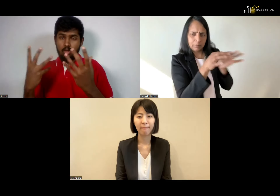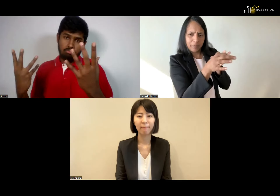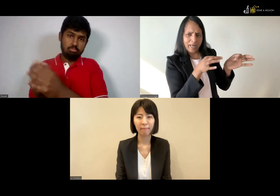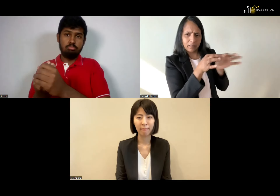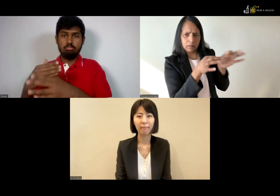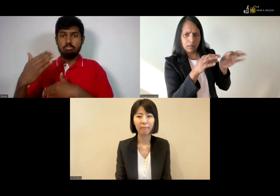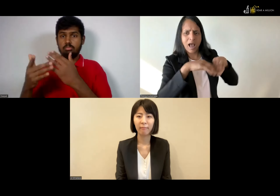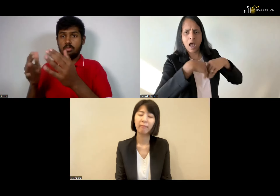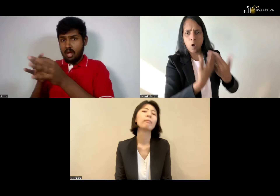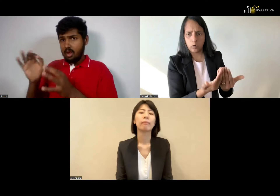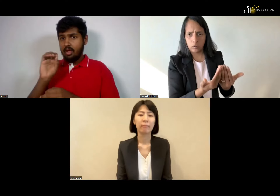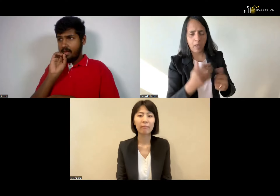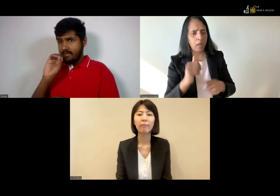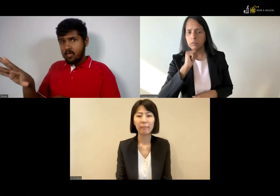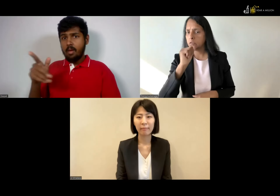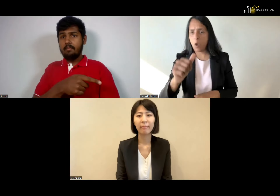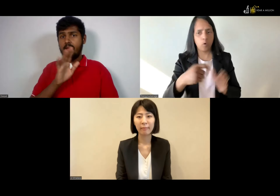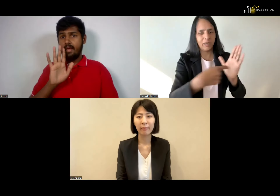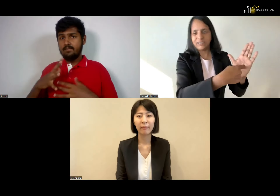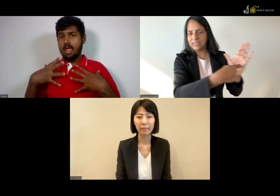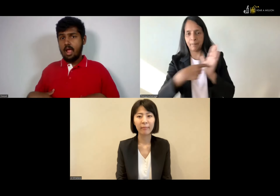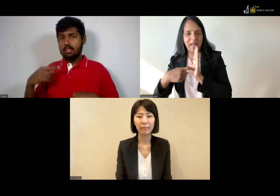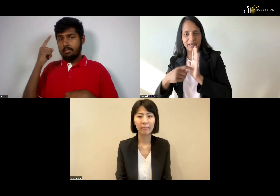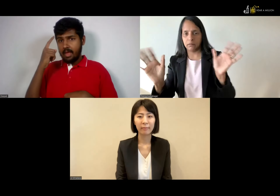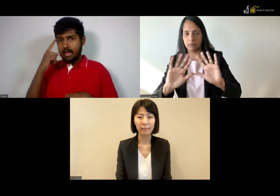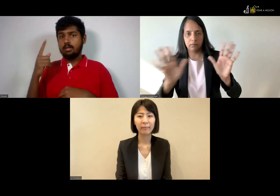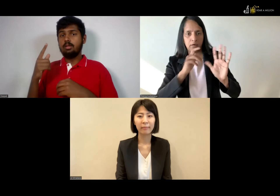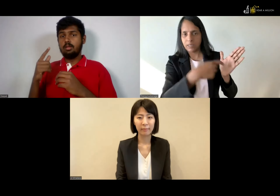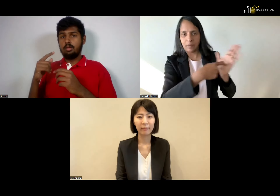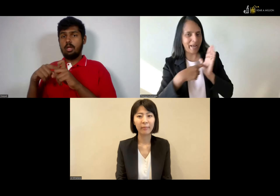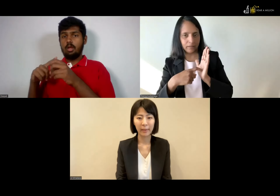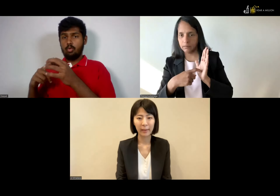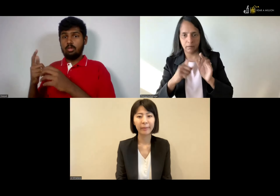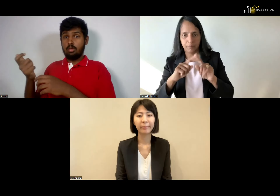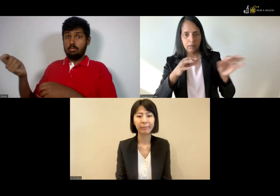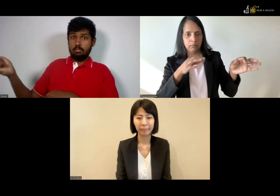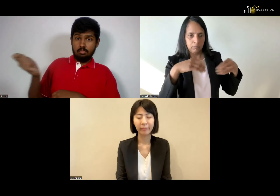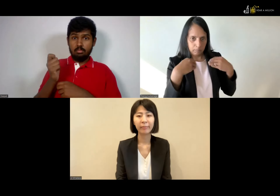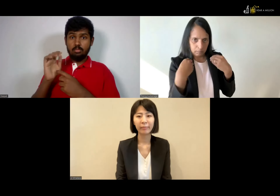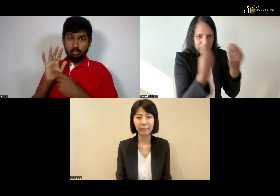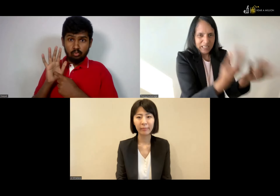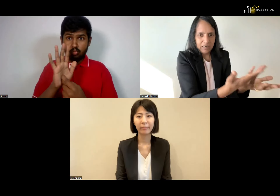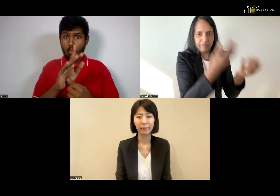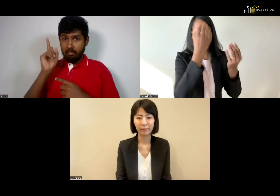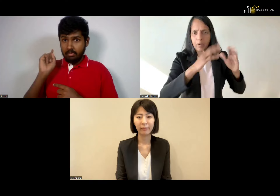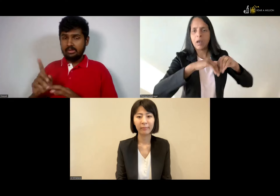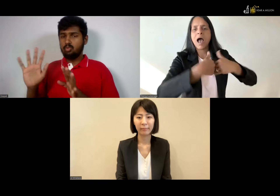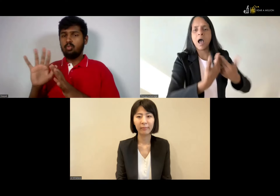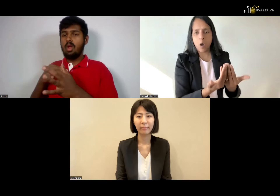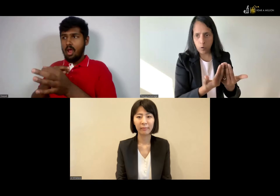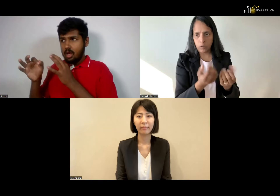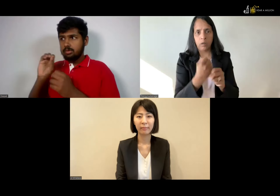can. That's how work together, and you can inform the other areas like how